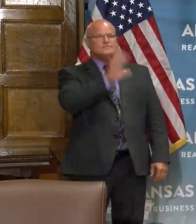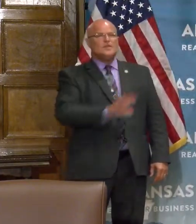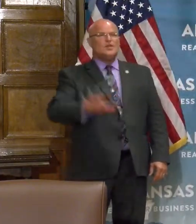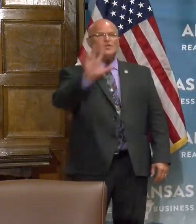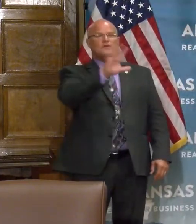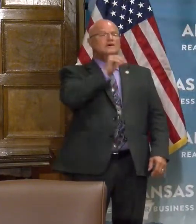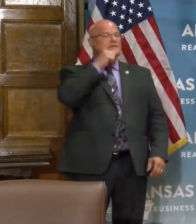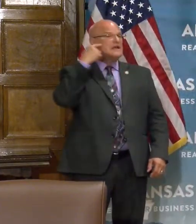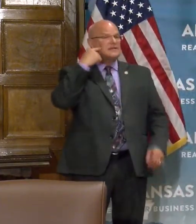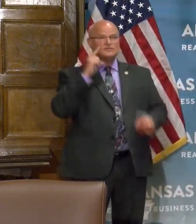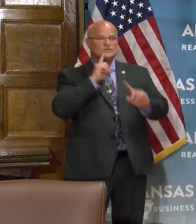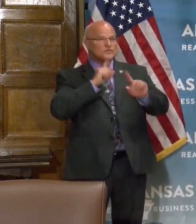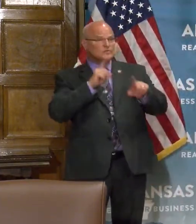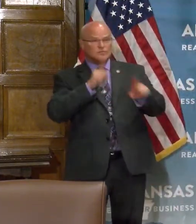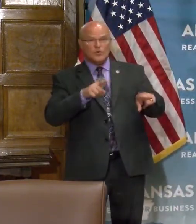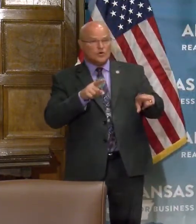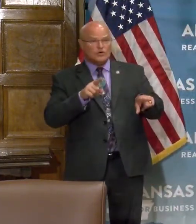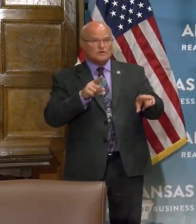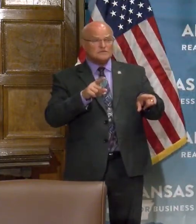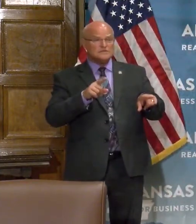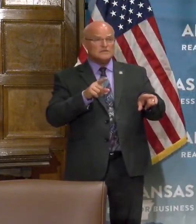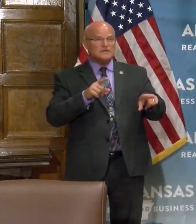Overall, we are not hearing reports of